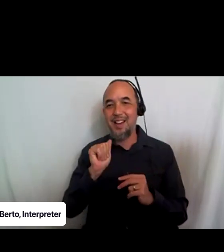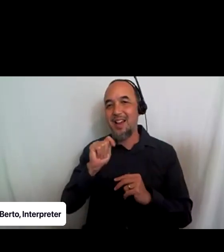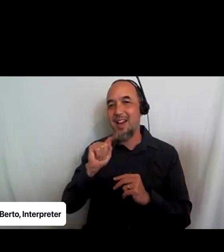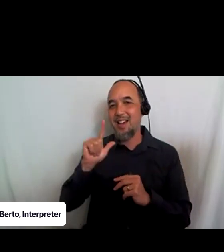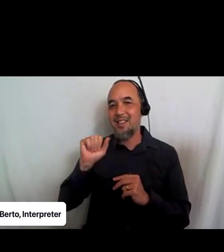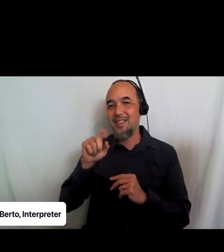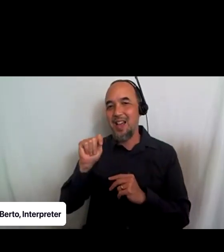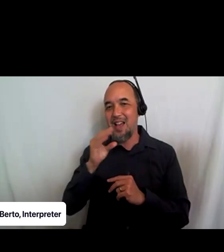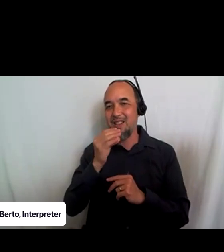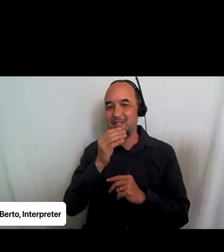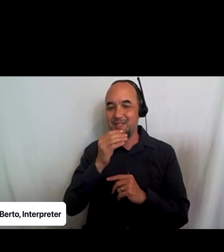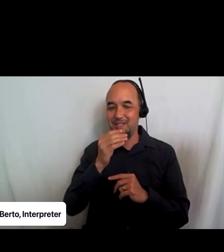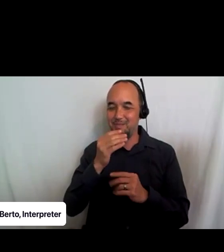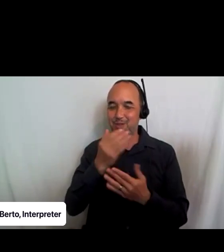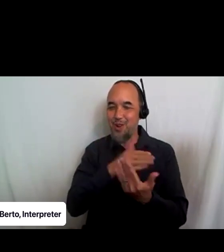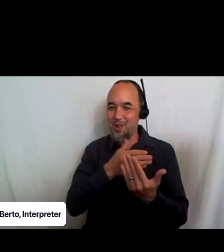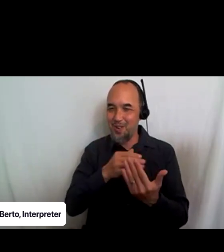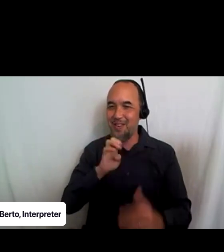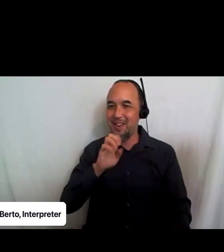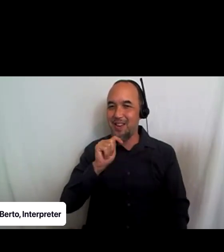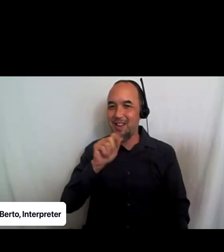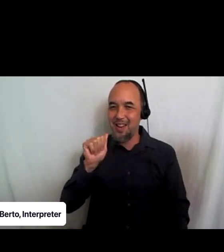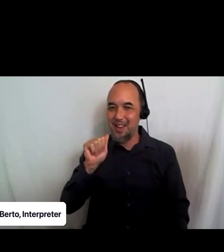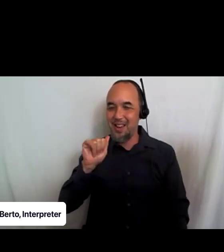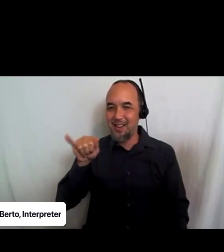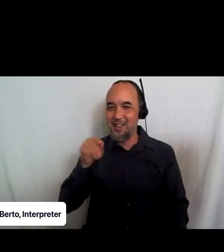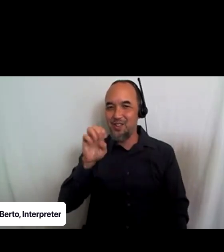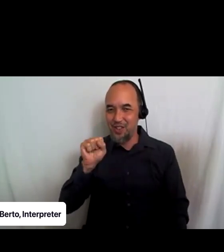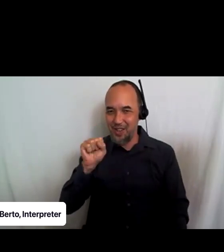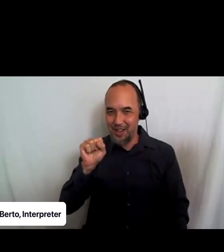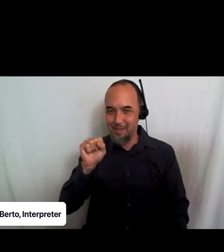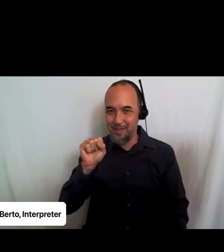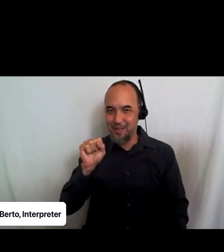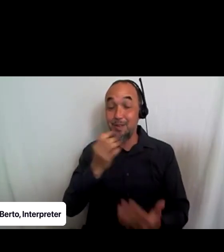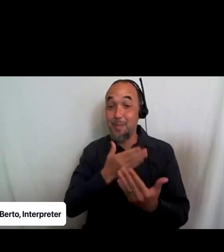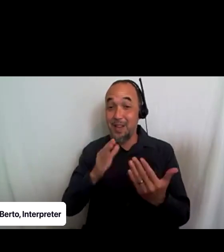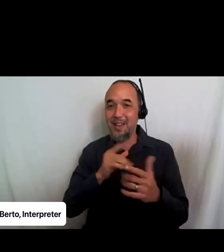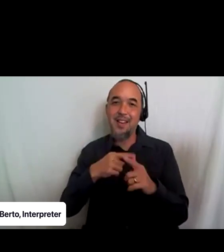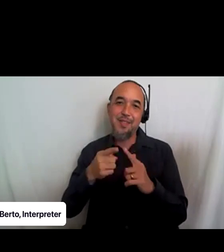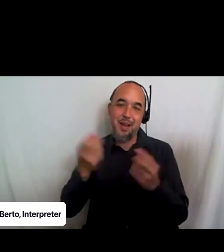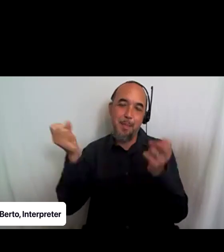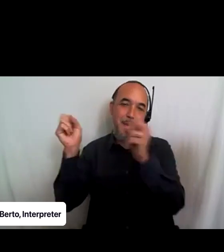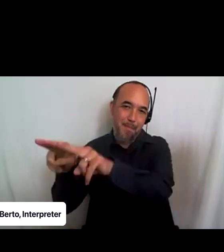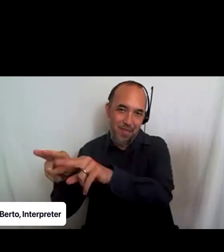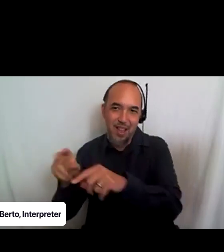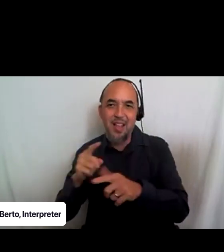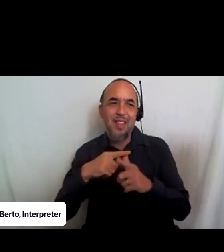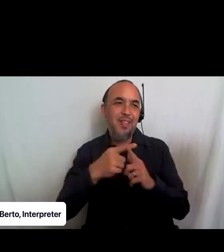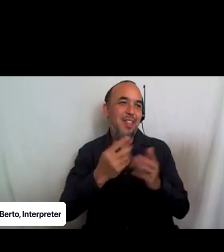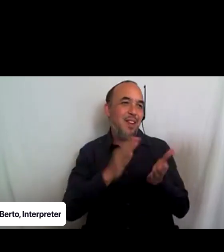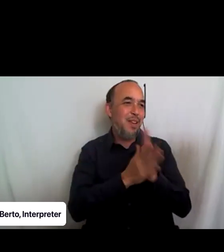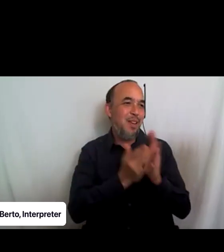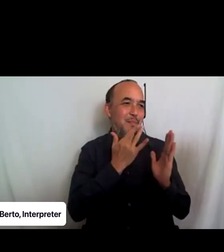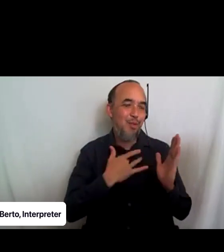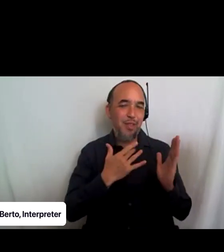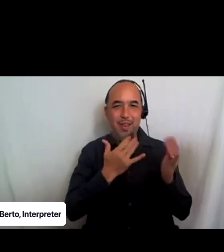then finally the tension's broken. That was the very first draft of the script, but then it became Calypso's birthday, which at the end of the day made